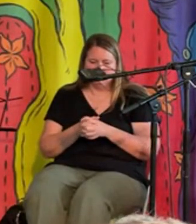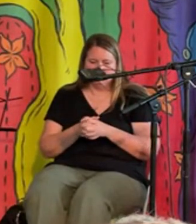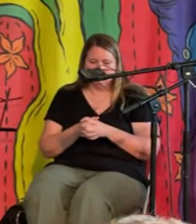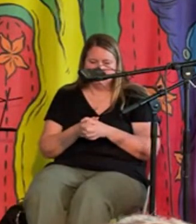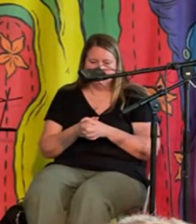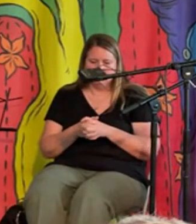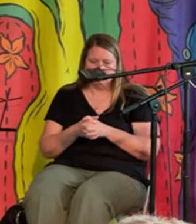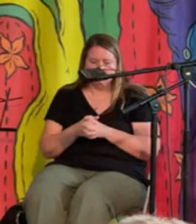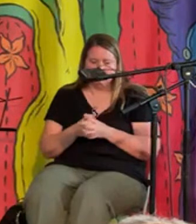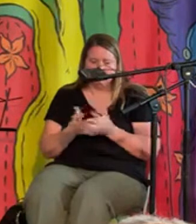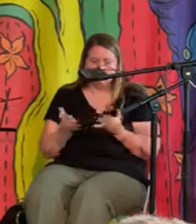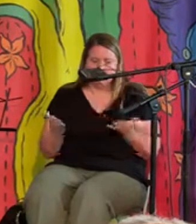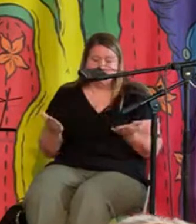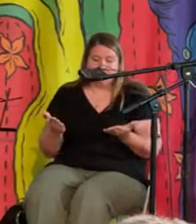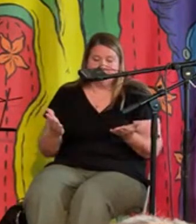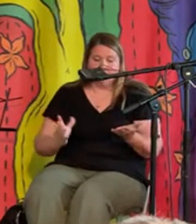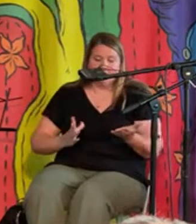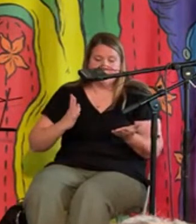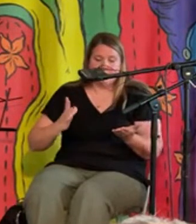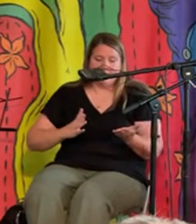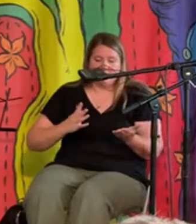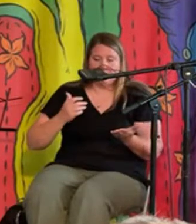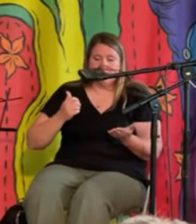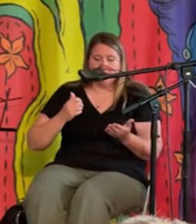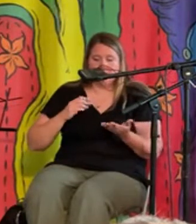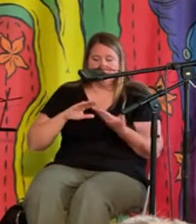yeah, in the finest city in America, right?